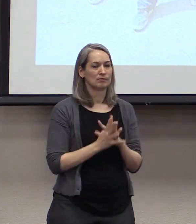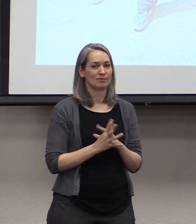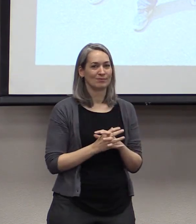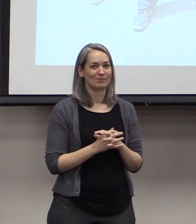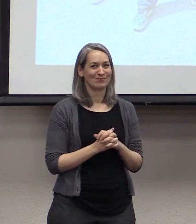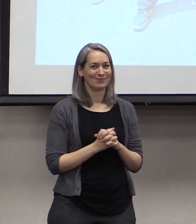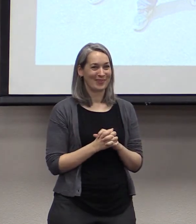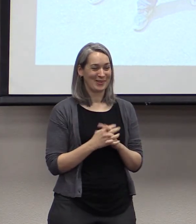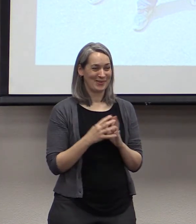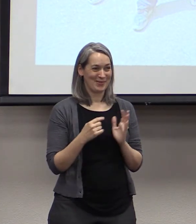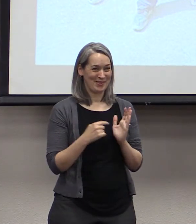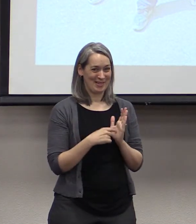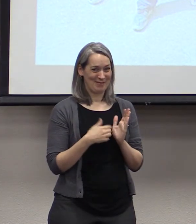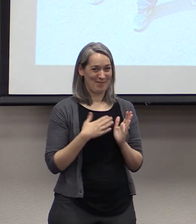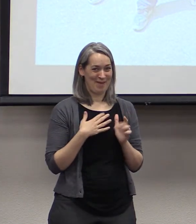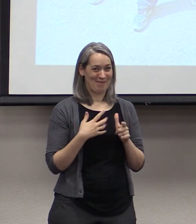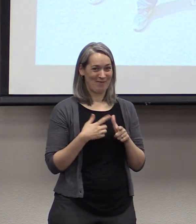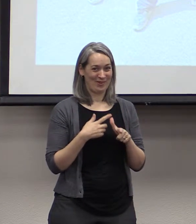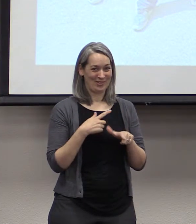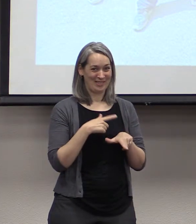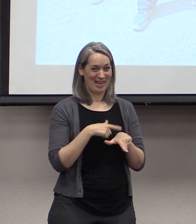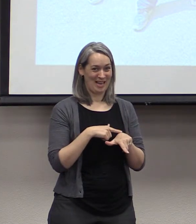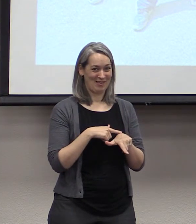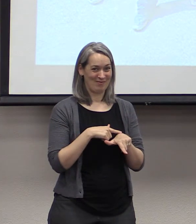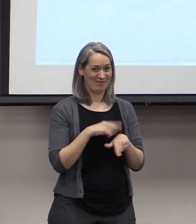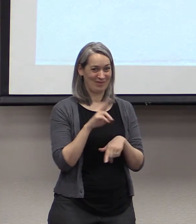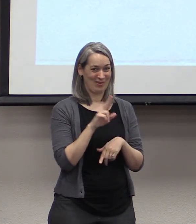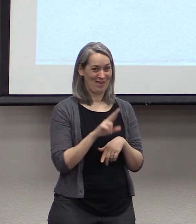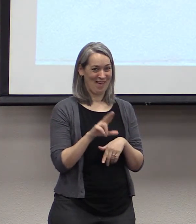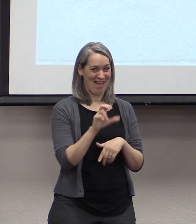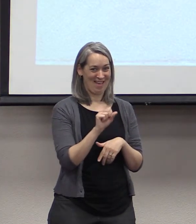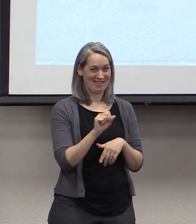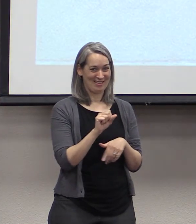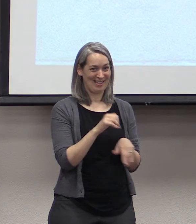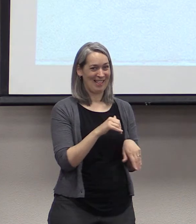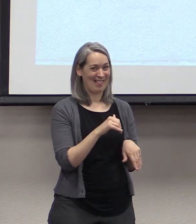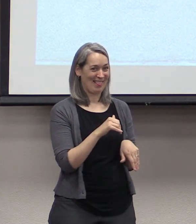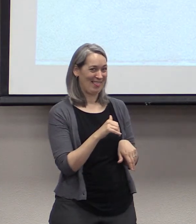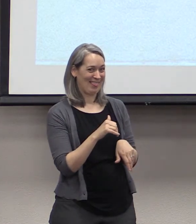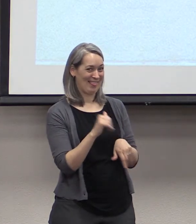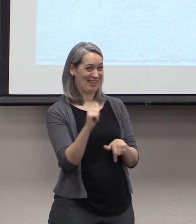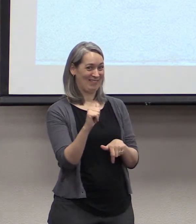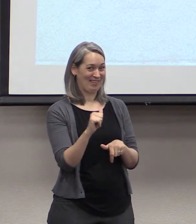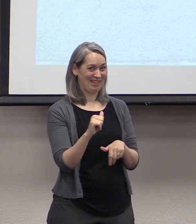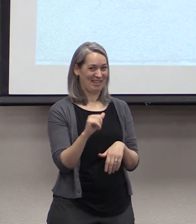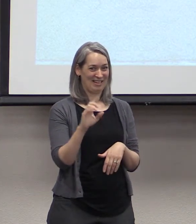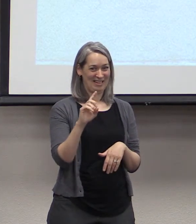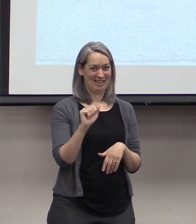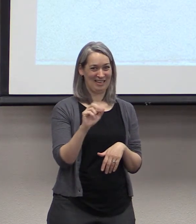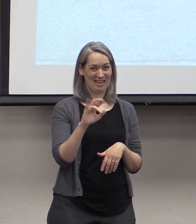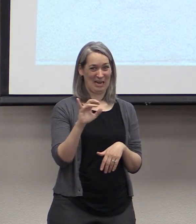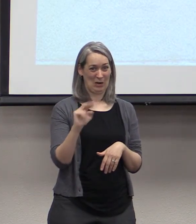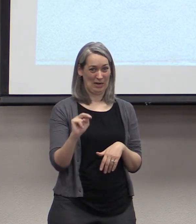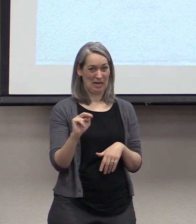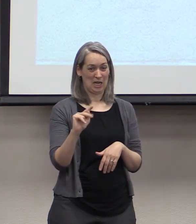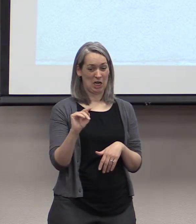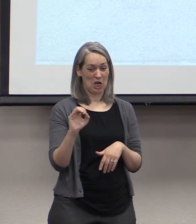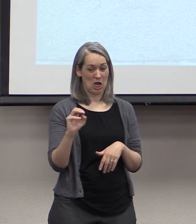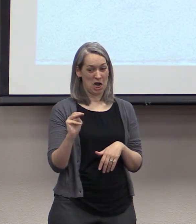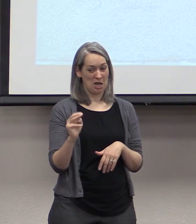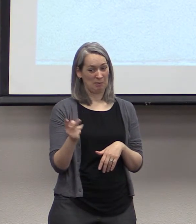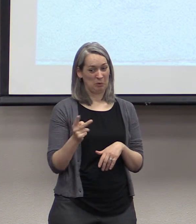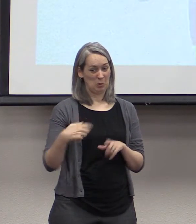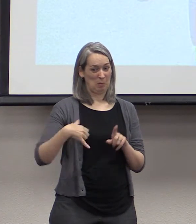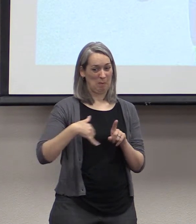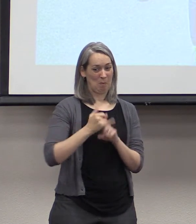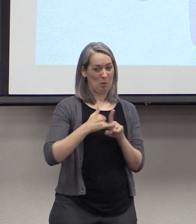So this was my first time ever leaving the country, and despite being bullied by Darrin and Tom the entire time, I think it was